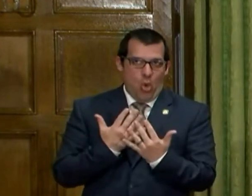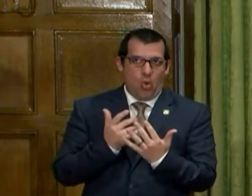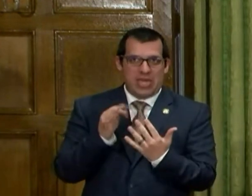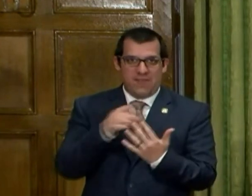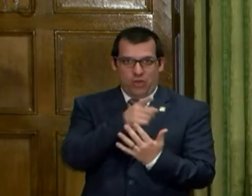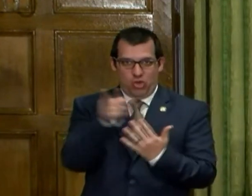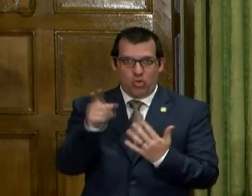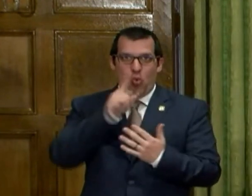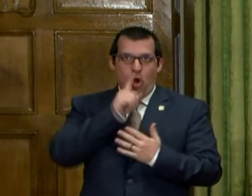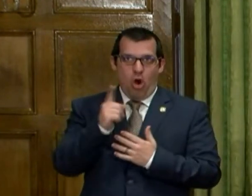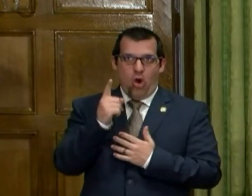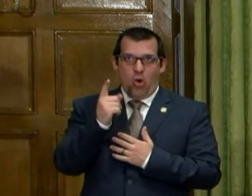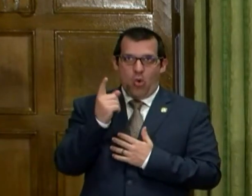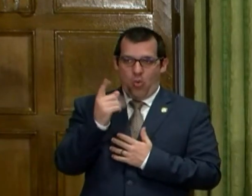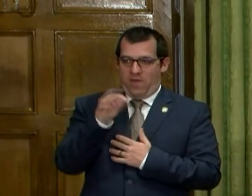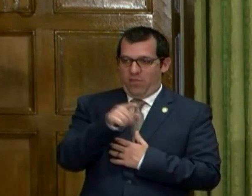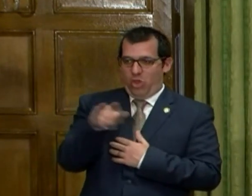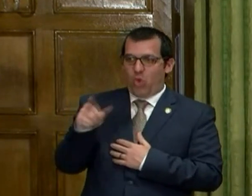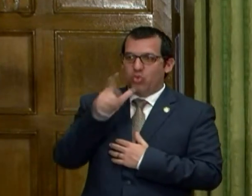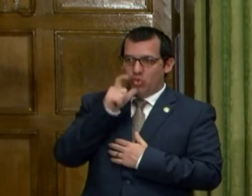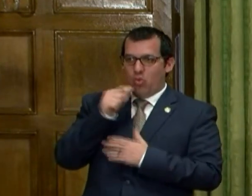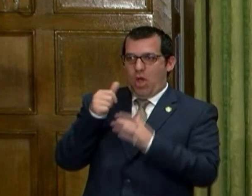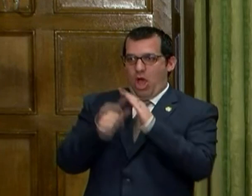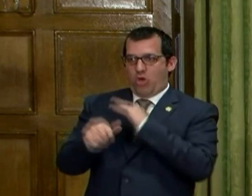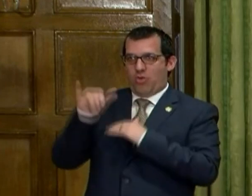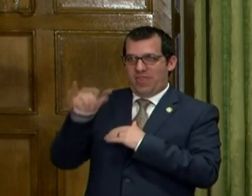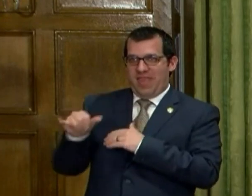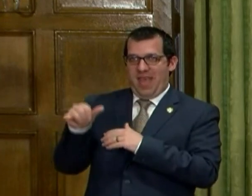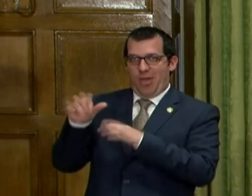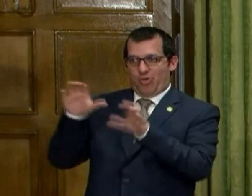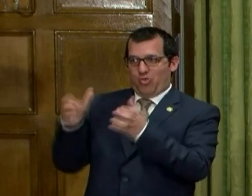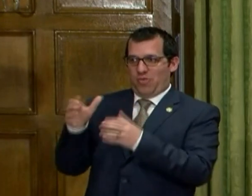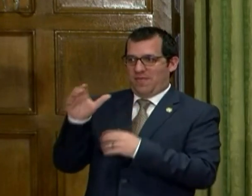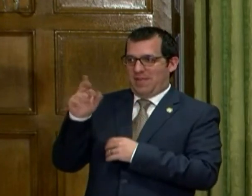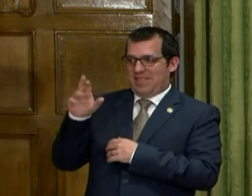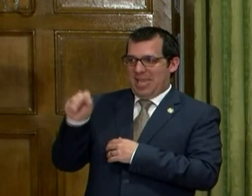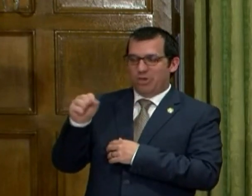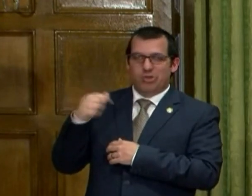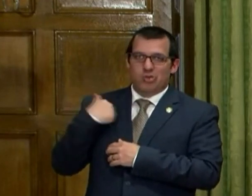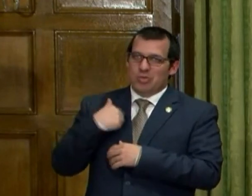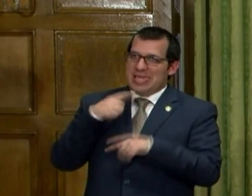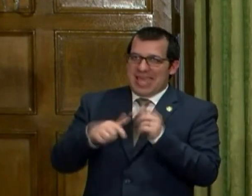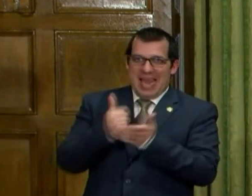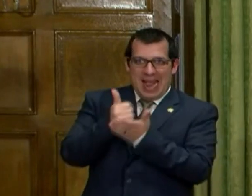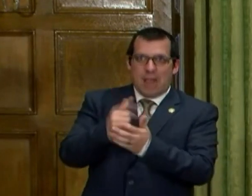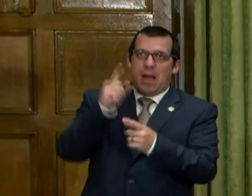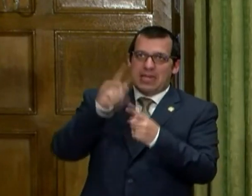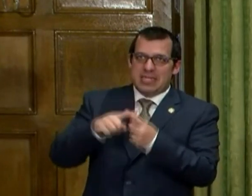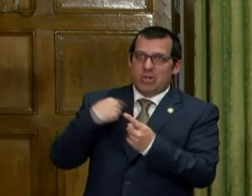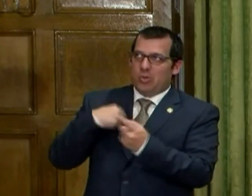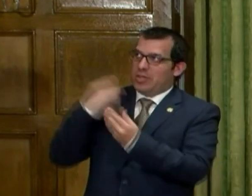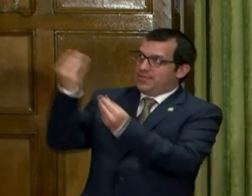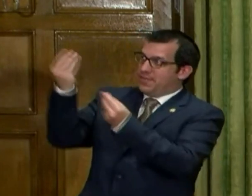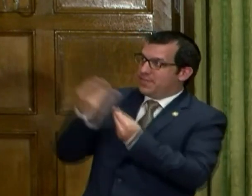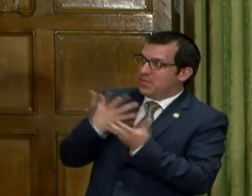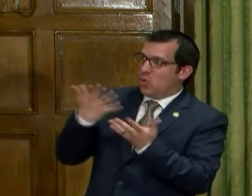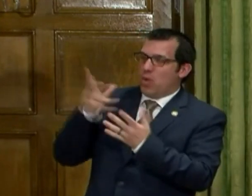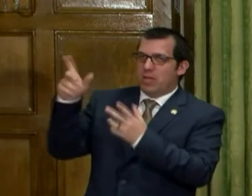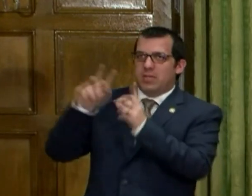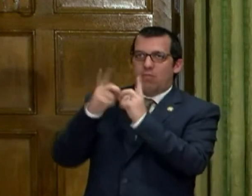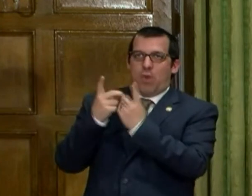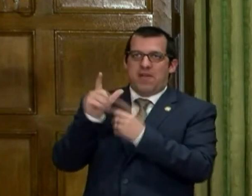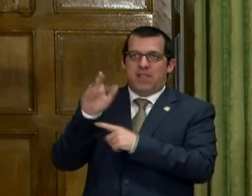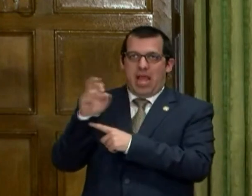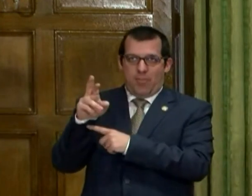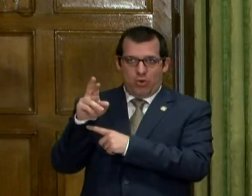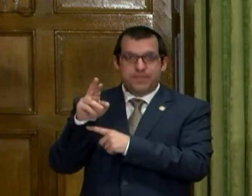you're one of those one of those workers who fall into that category, because right now we cannot help you until we get the guidance from the Department of Labor.